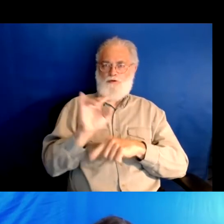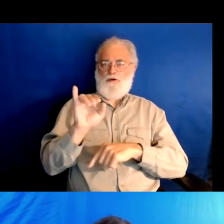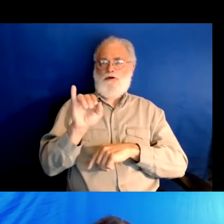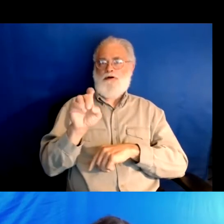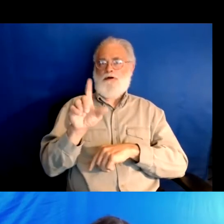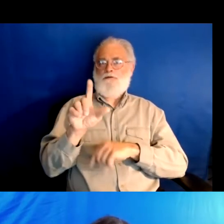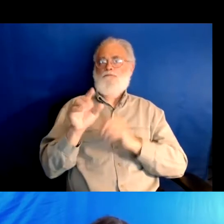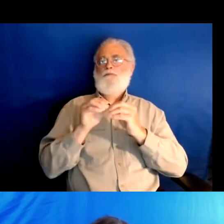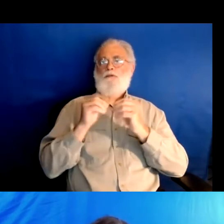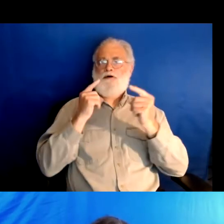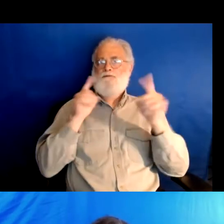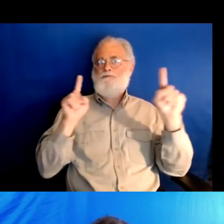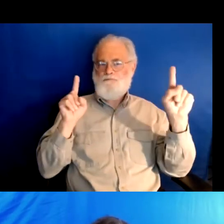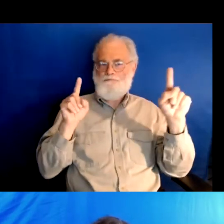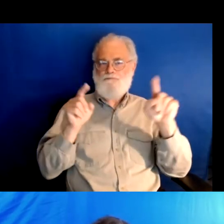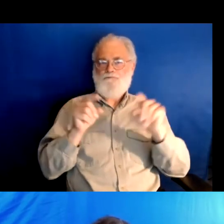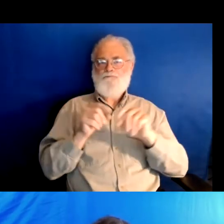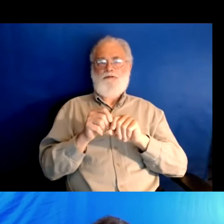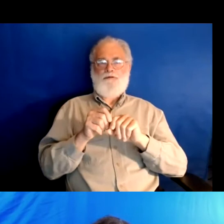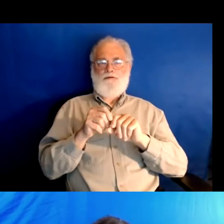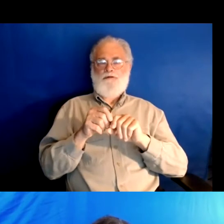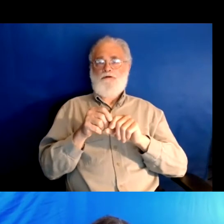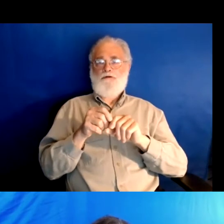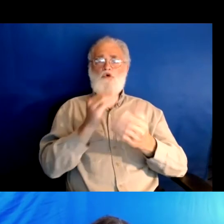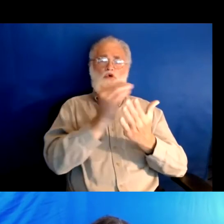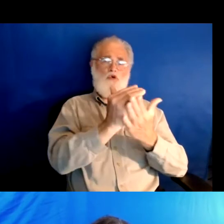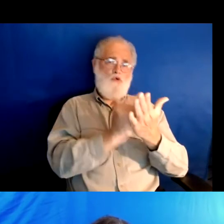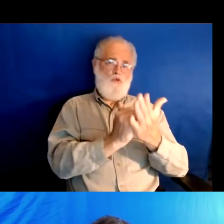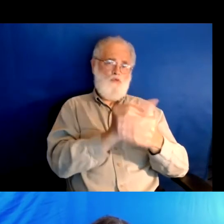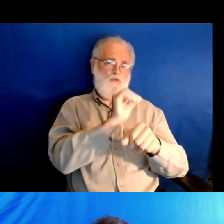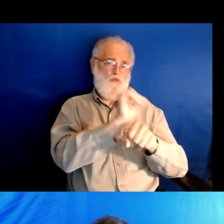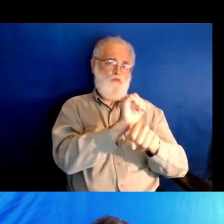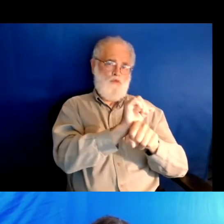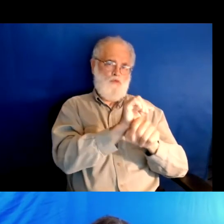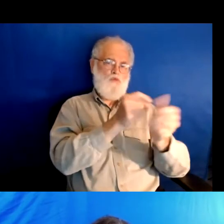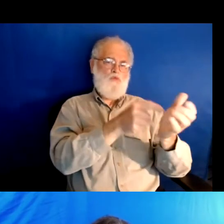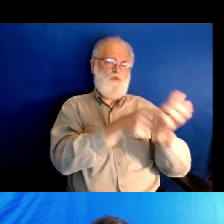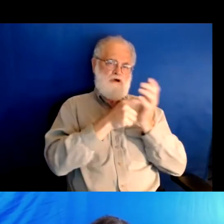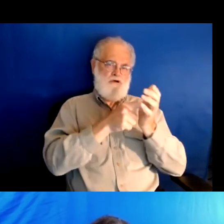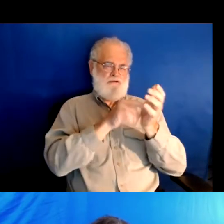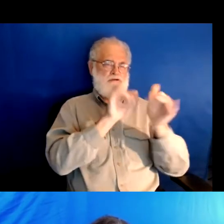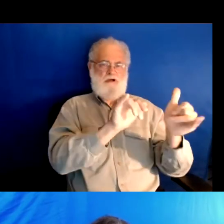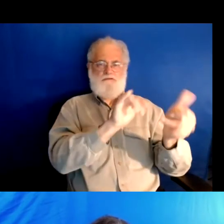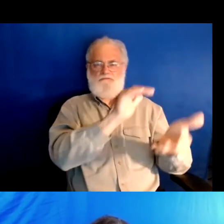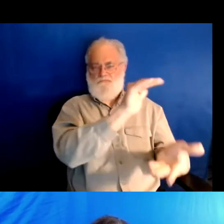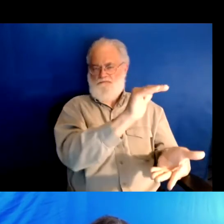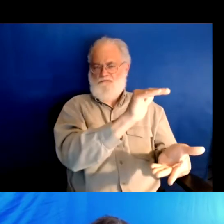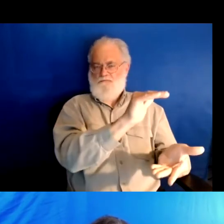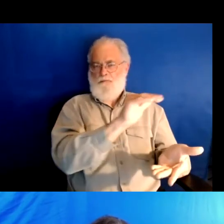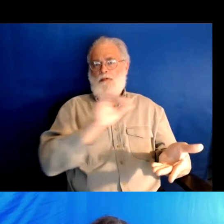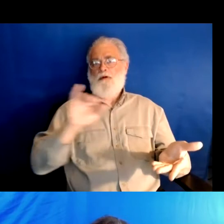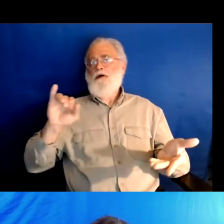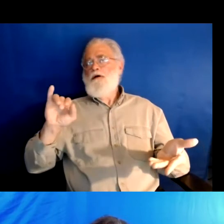on how the teachers can use IXL successfully, the coursework that